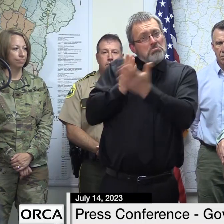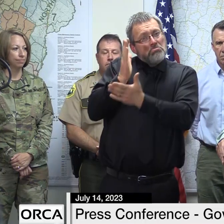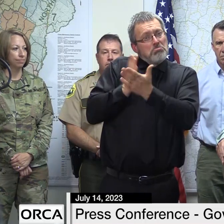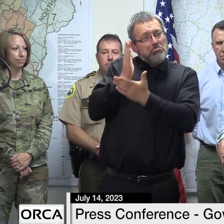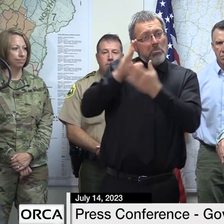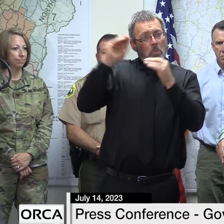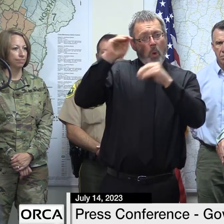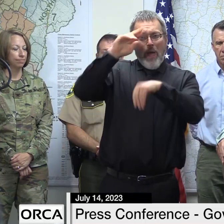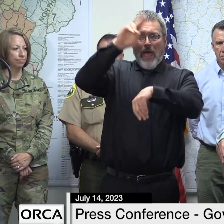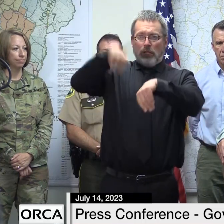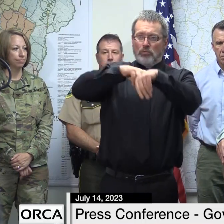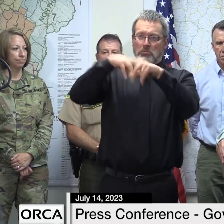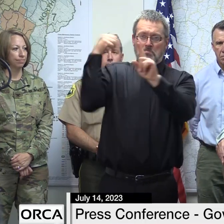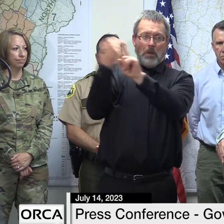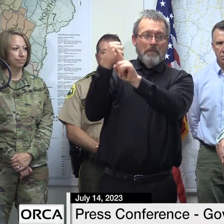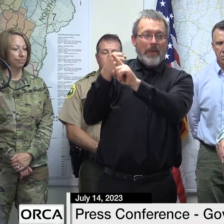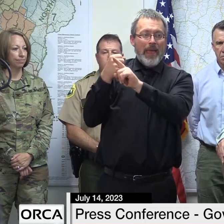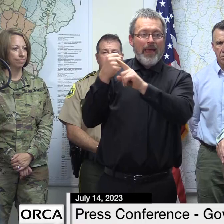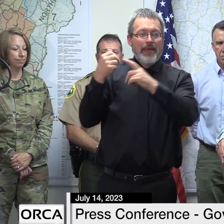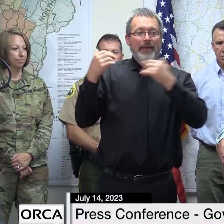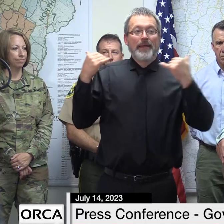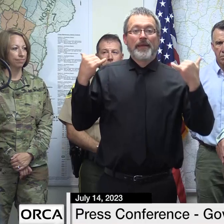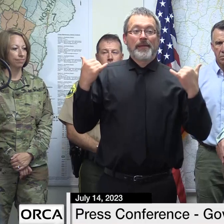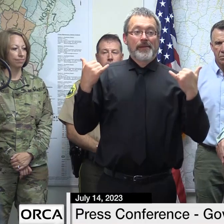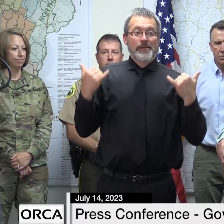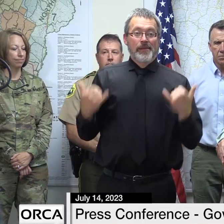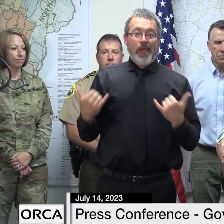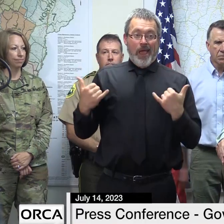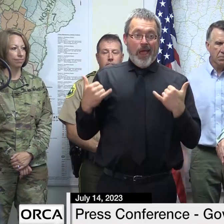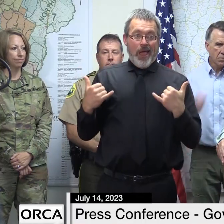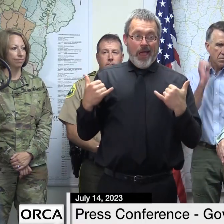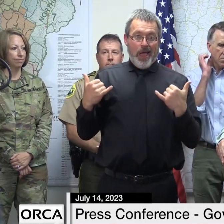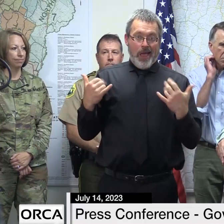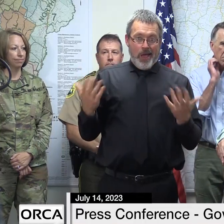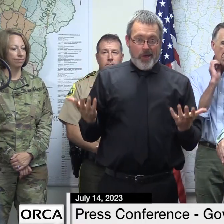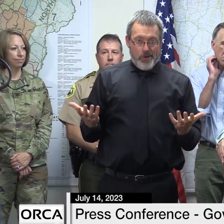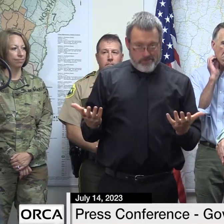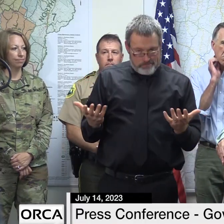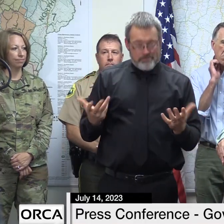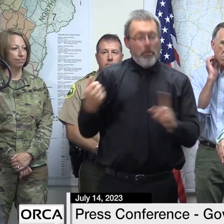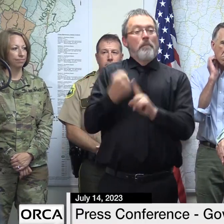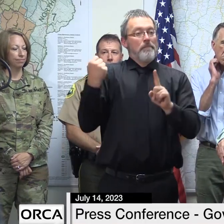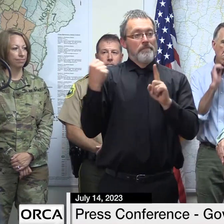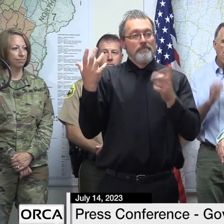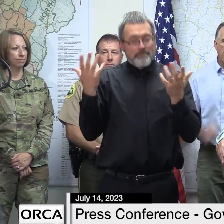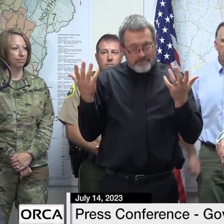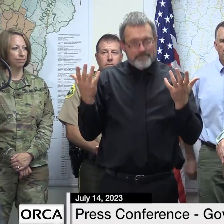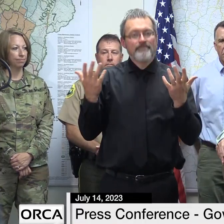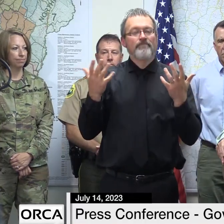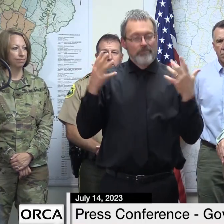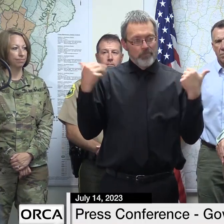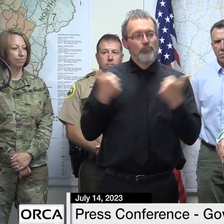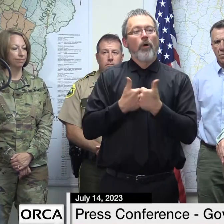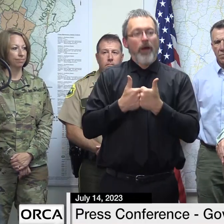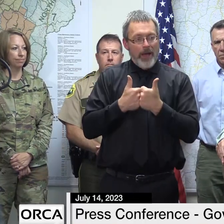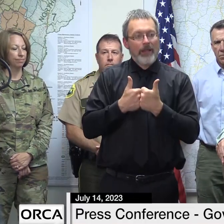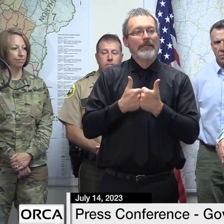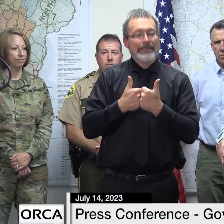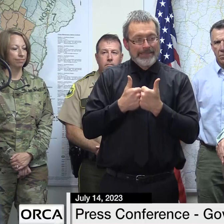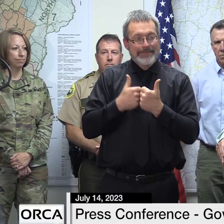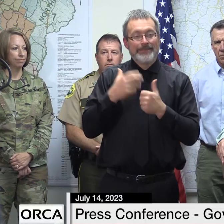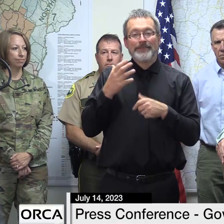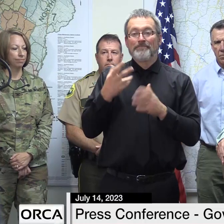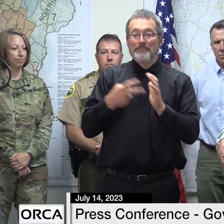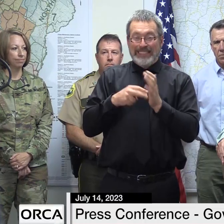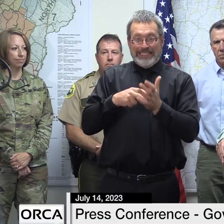region. We can produce more, but it's challenging. The price point to the farmer is always a challenge.